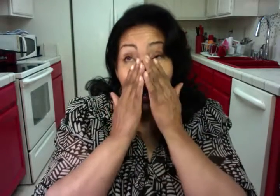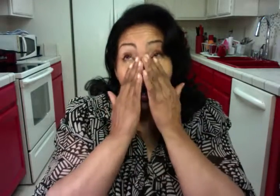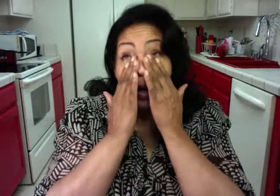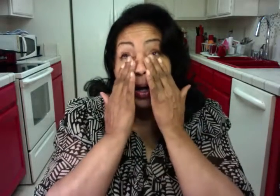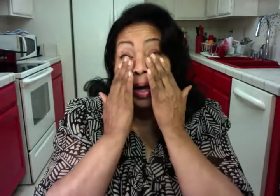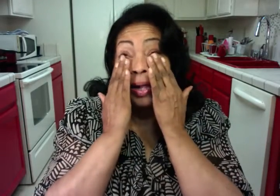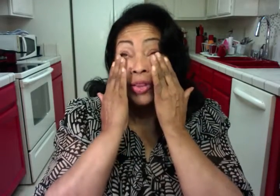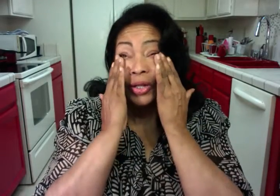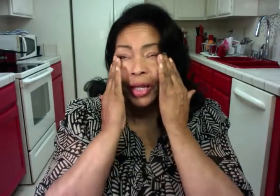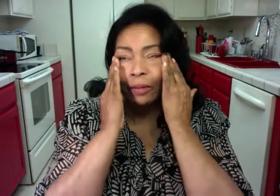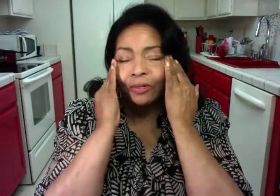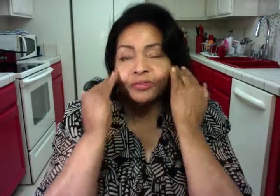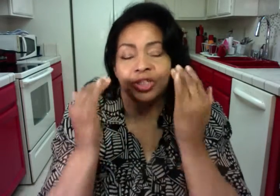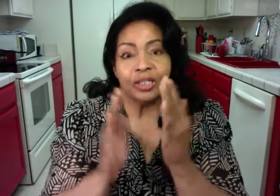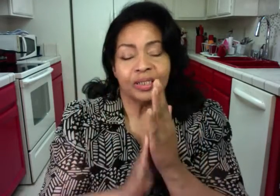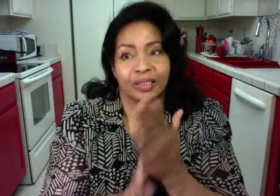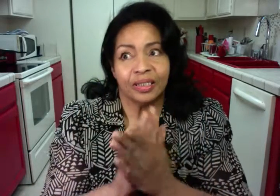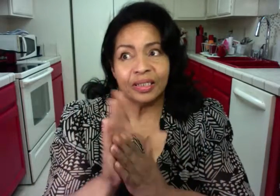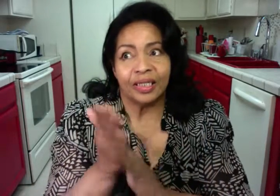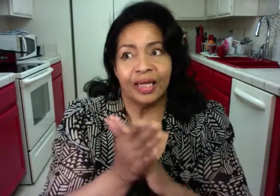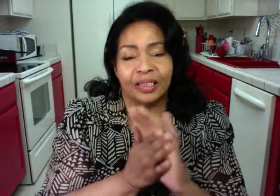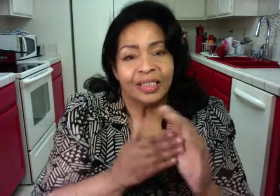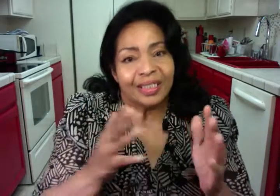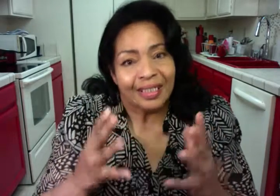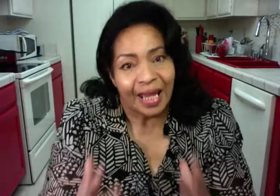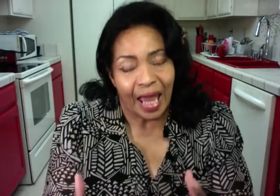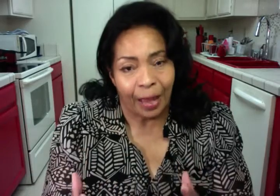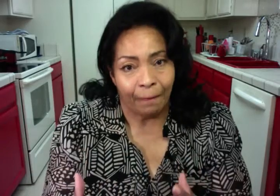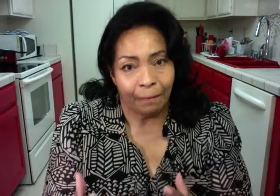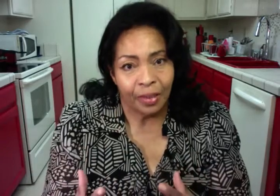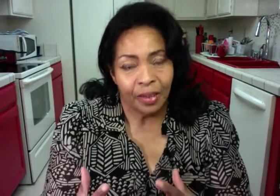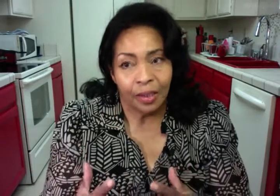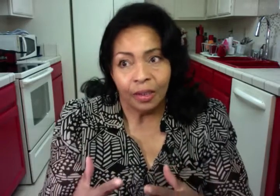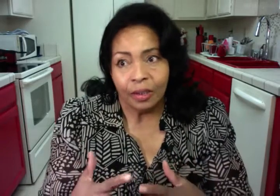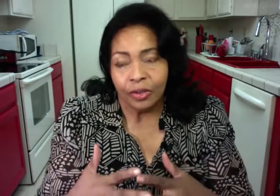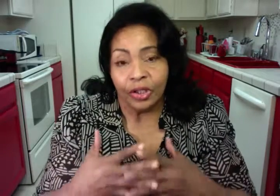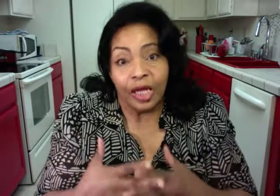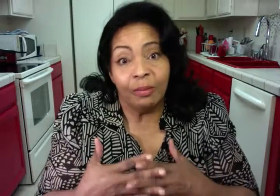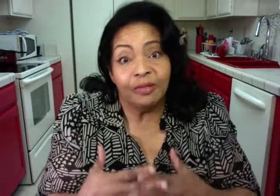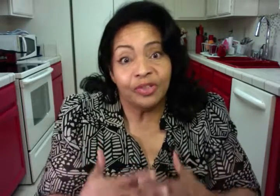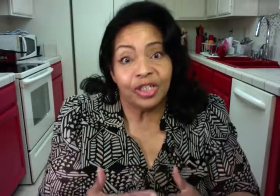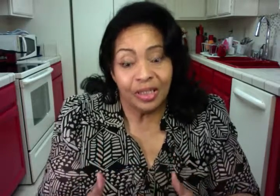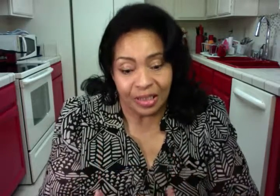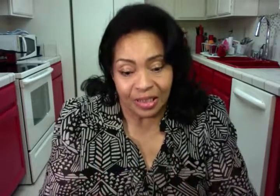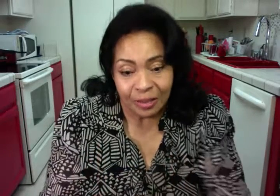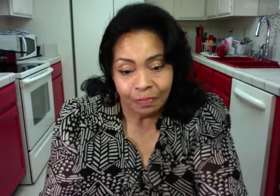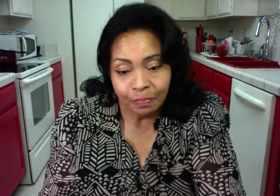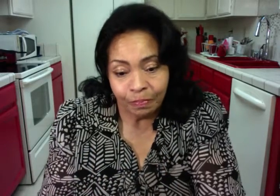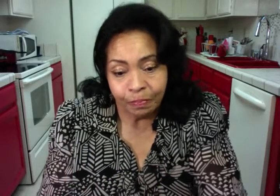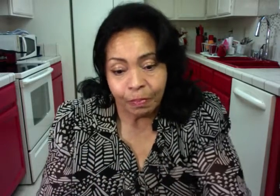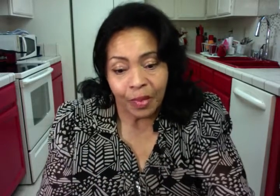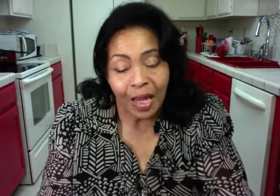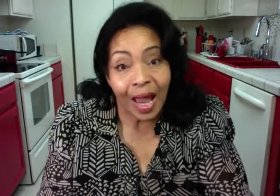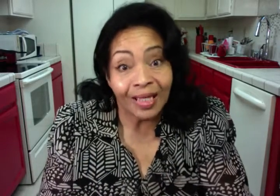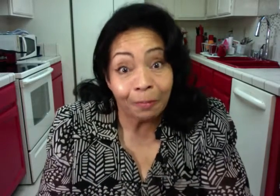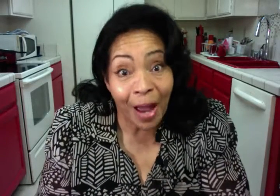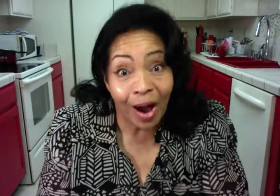The name of Jesus is not just the name The name of Jesus Has power